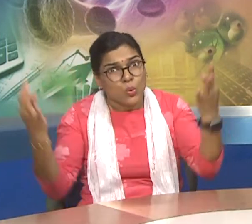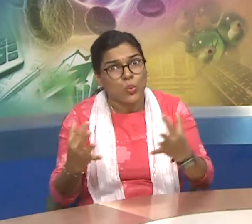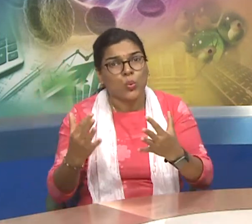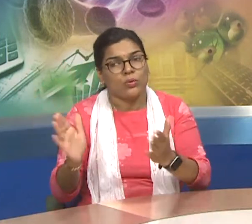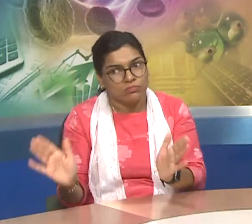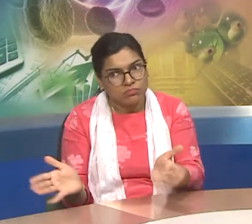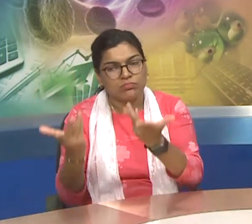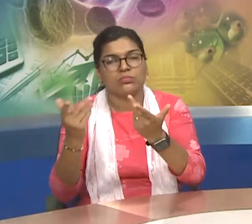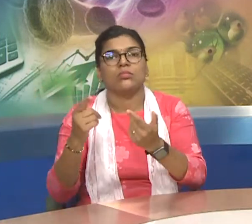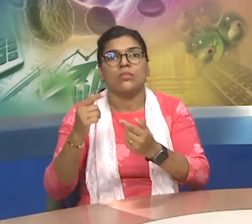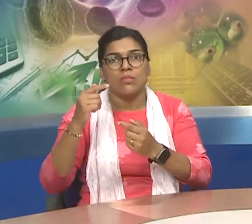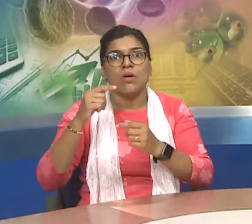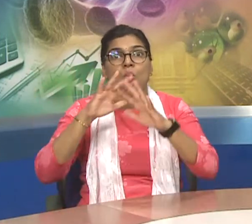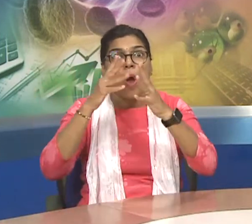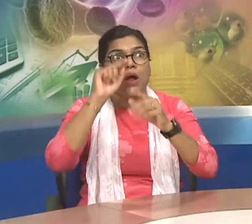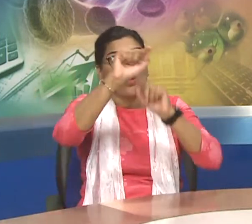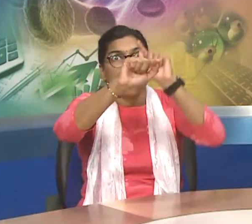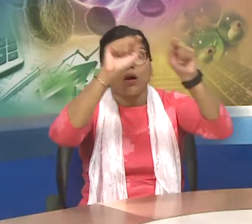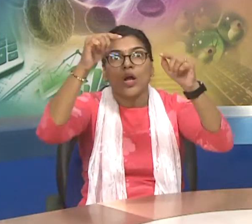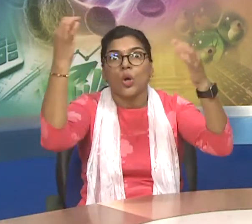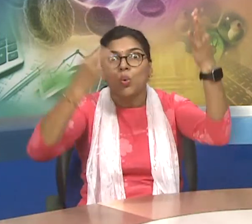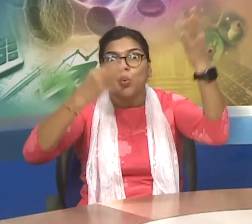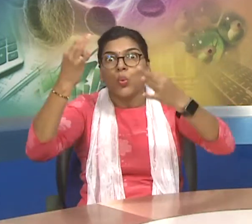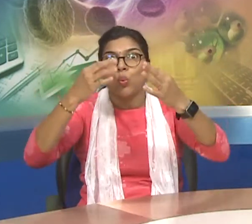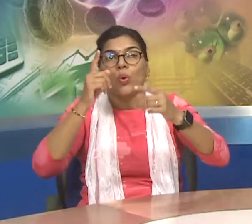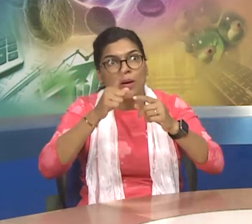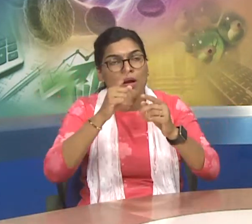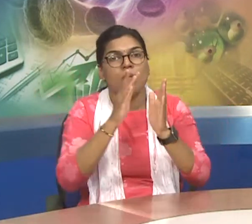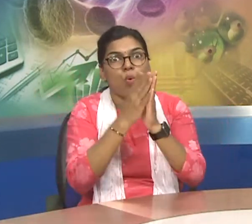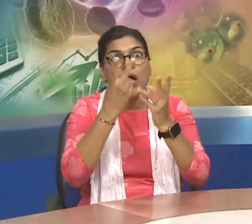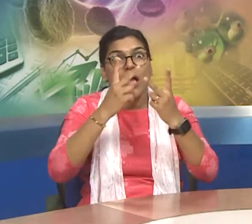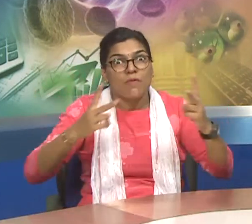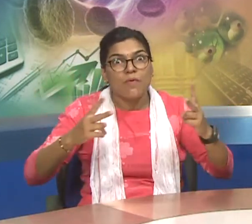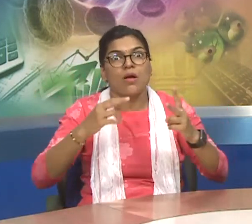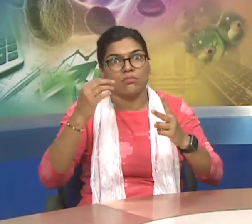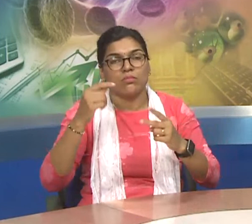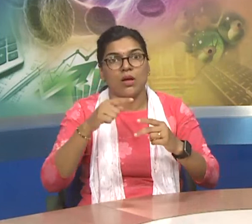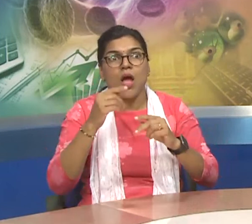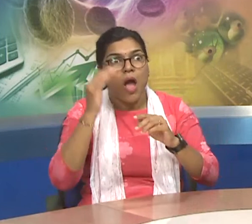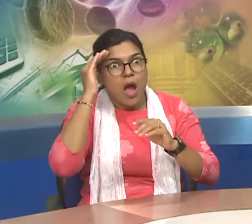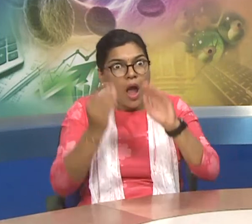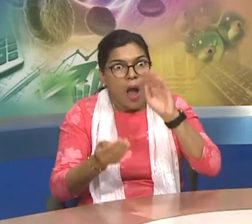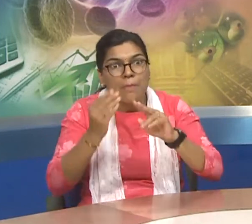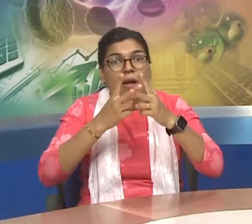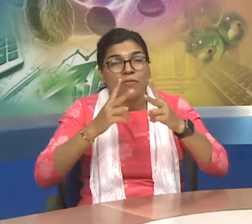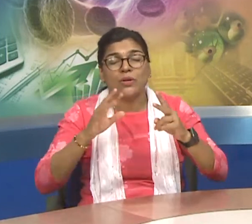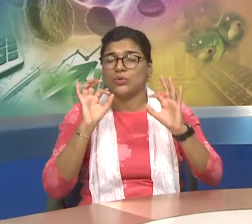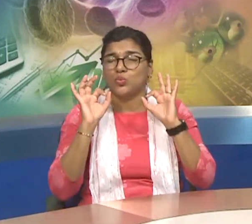important role as a gateway to the world of knowledge for children